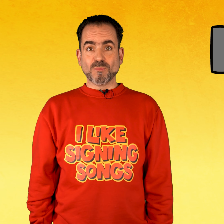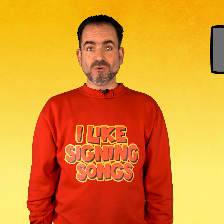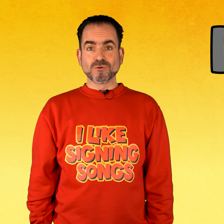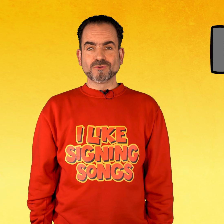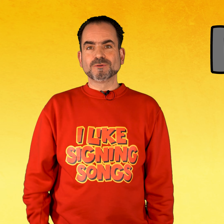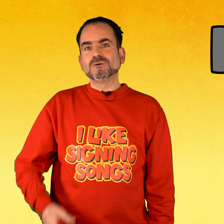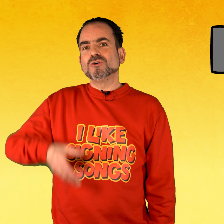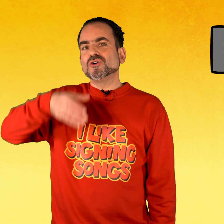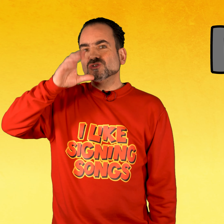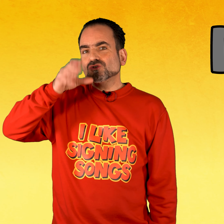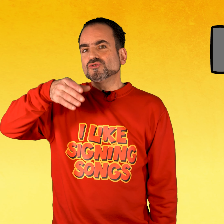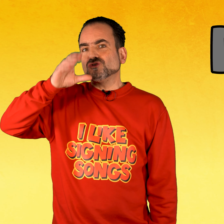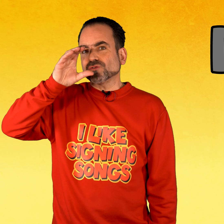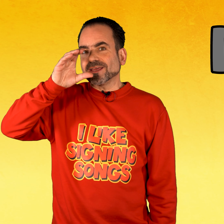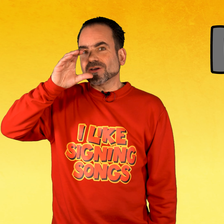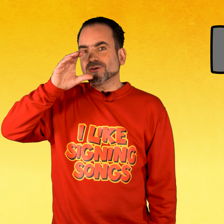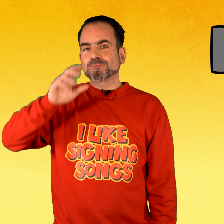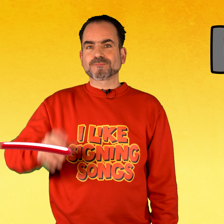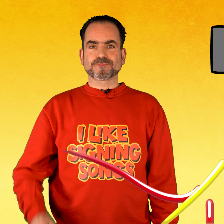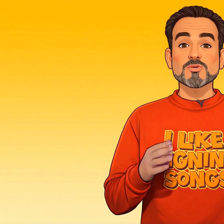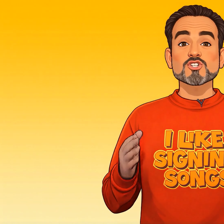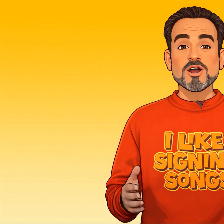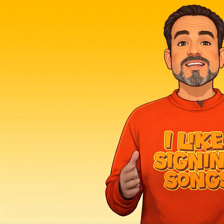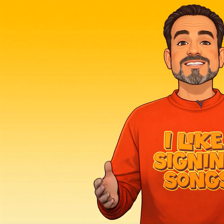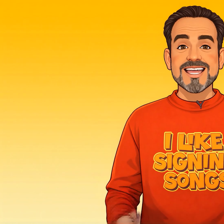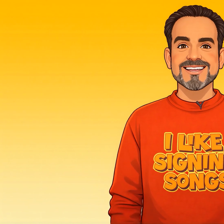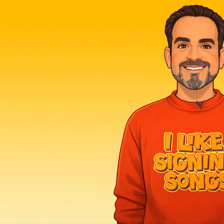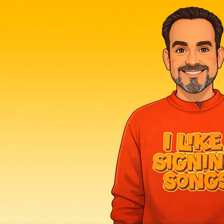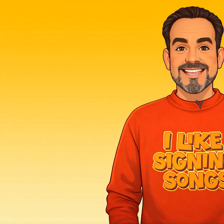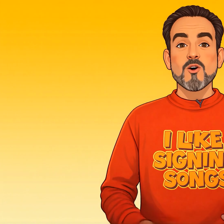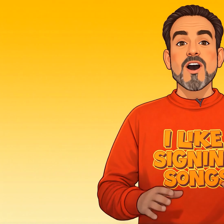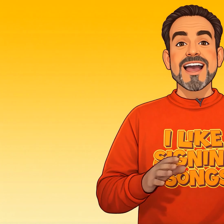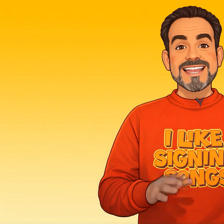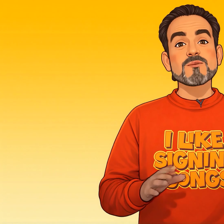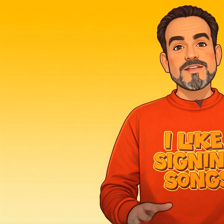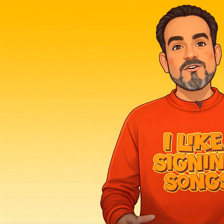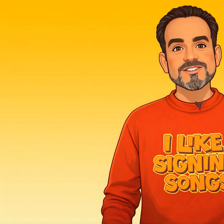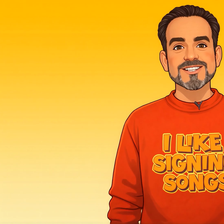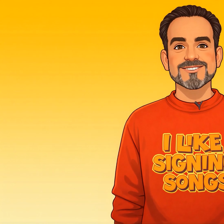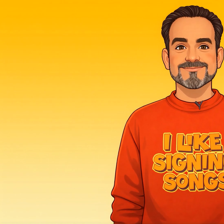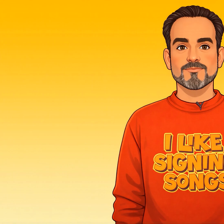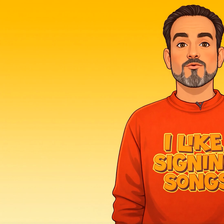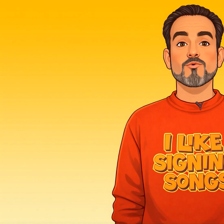more, drink. Shall we try that again? Now, a little bit faster.